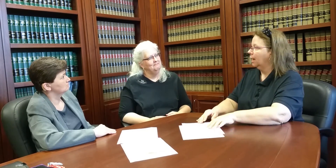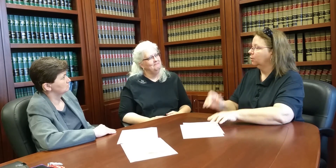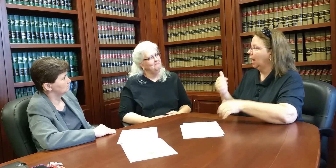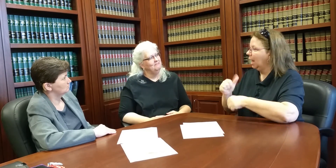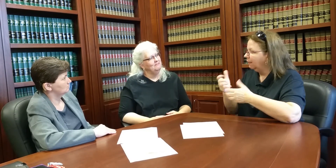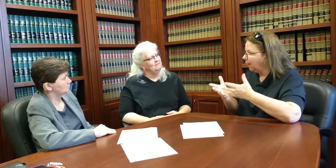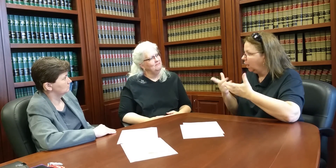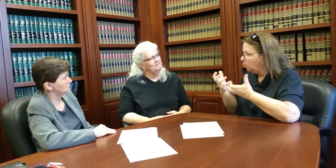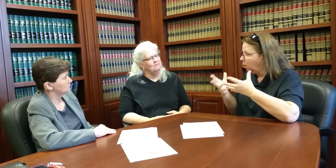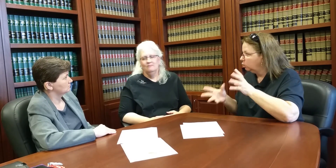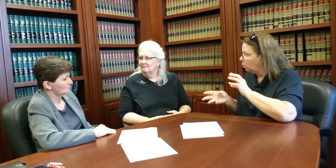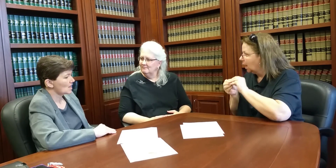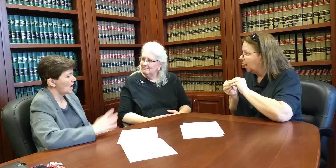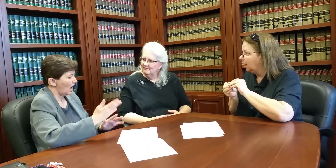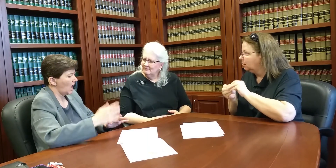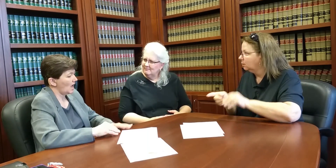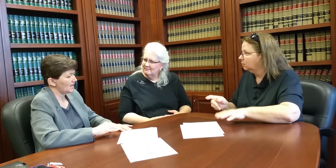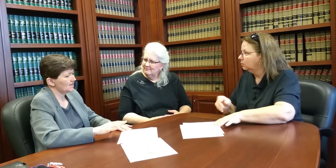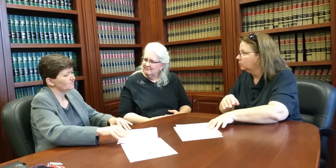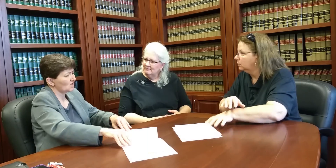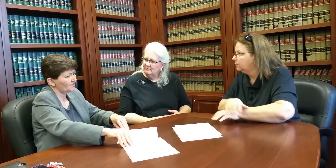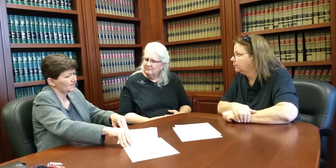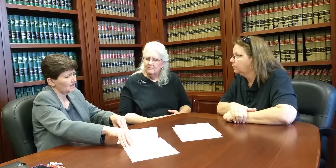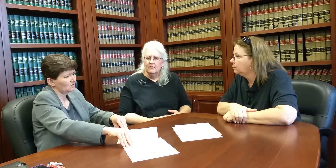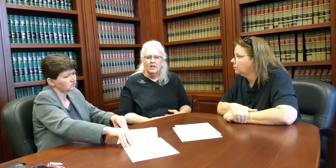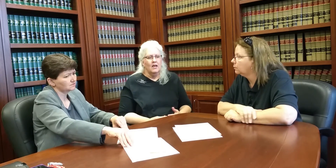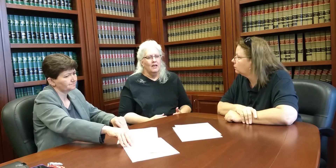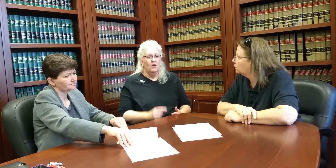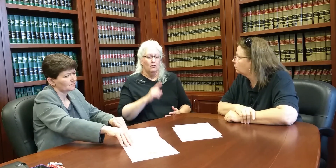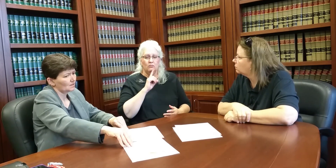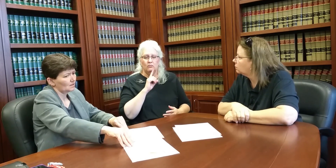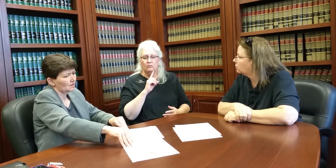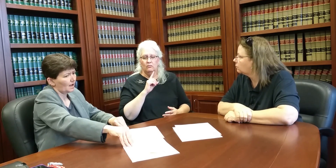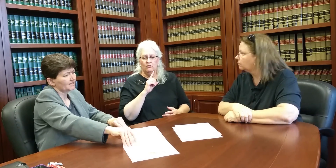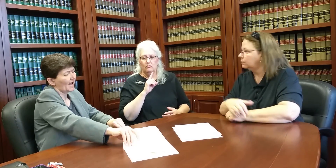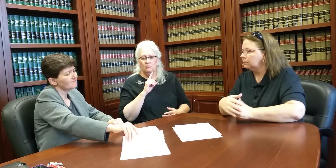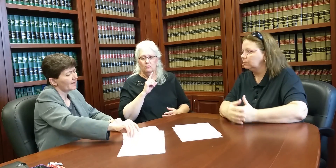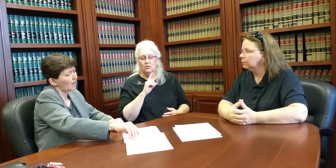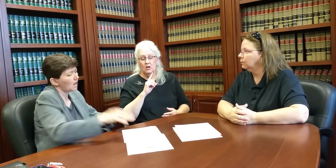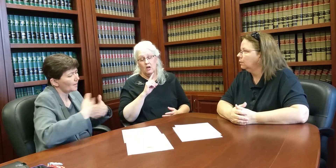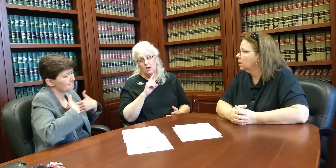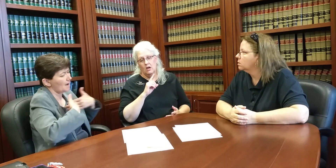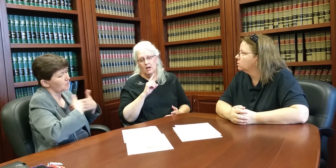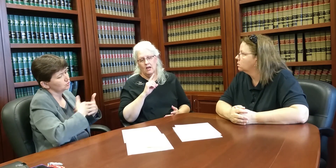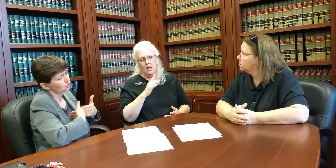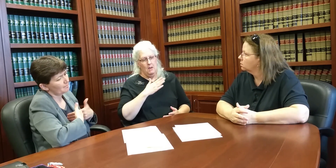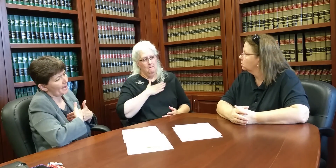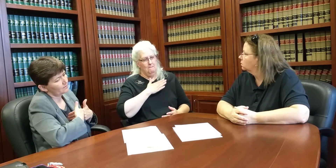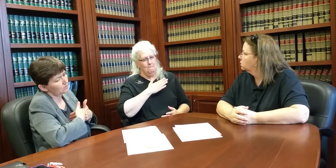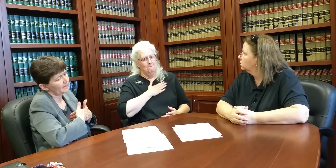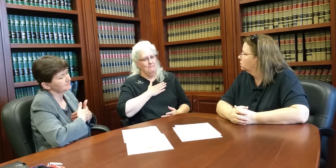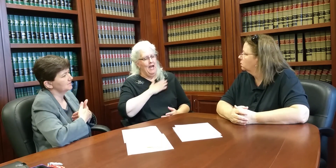That's anything you want to add. If nothing else, I mean, I've had a lot of my personal battle has